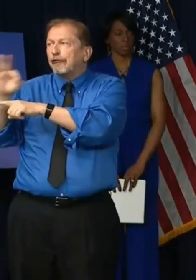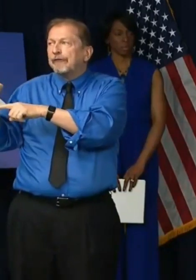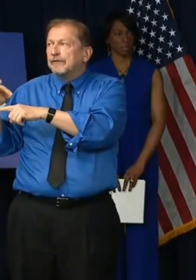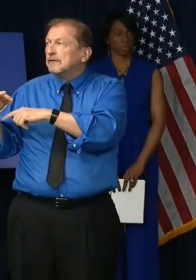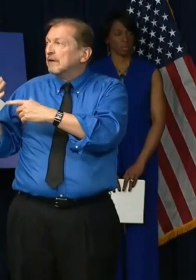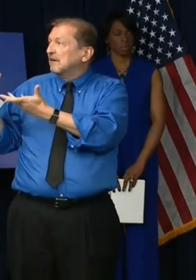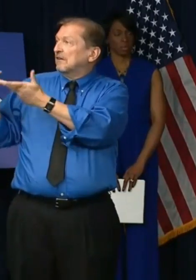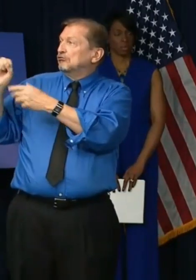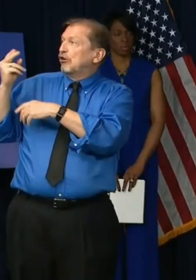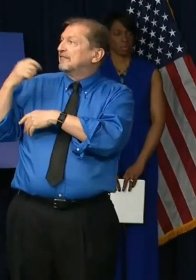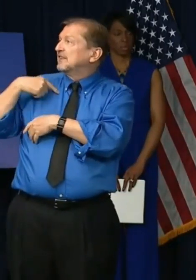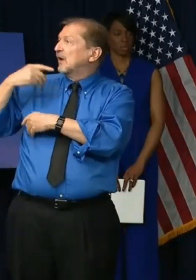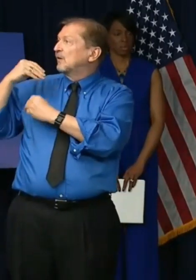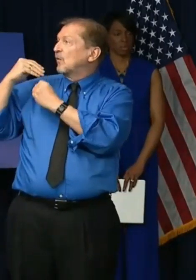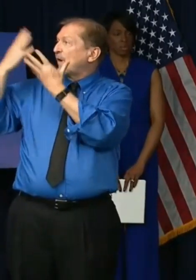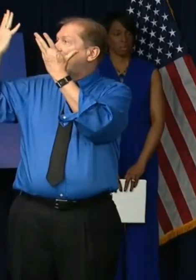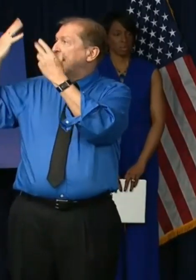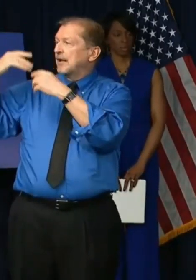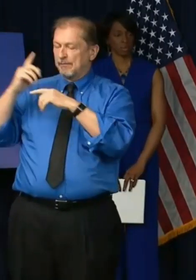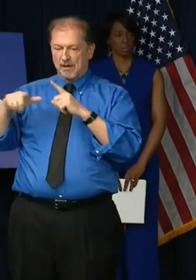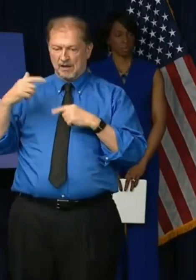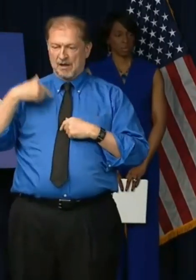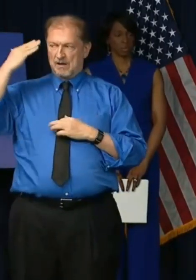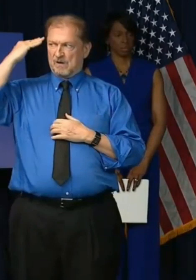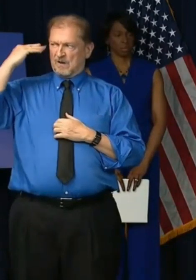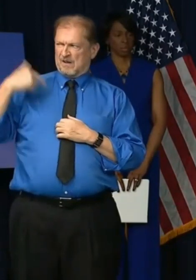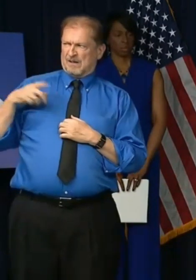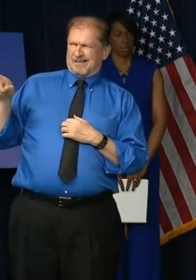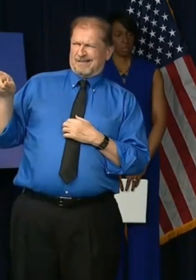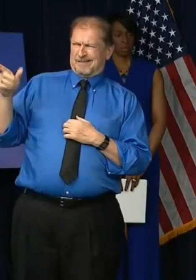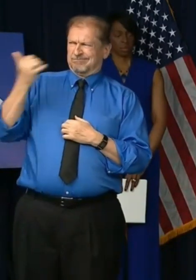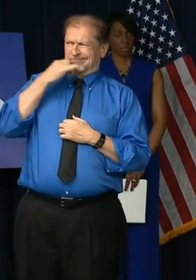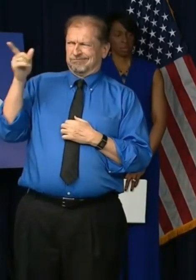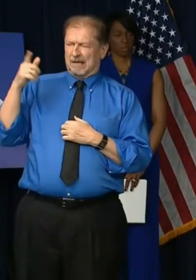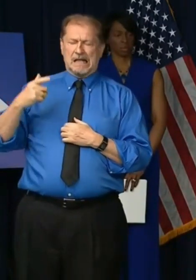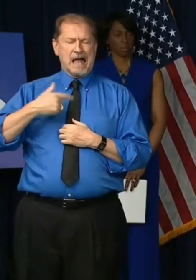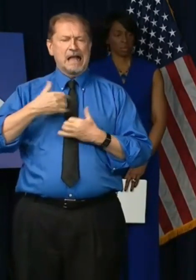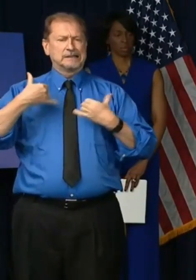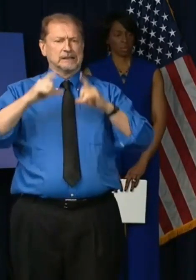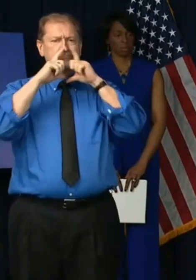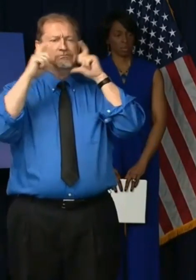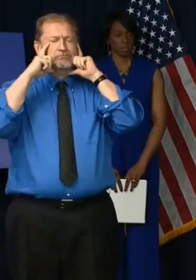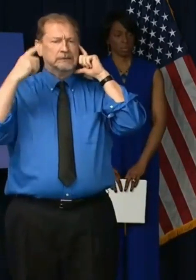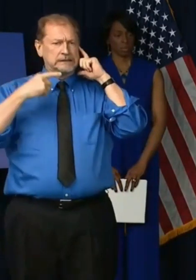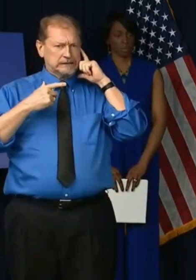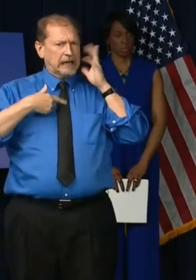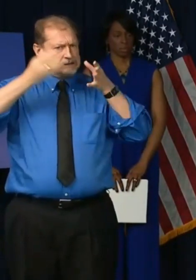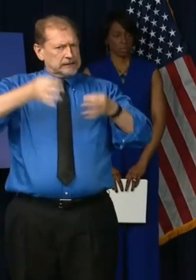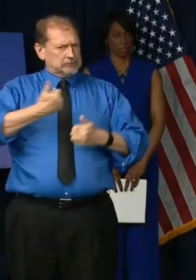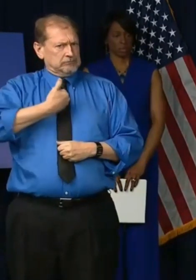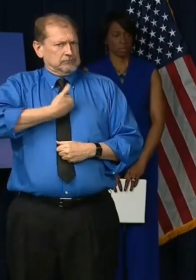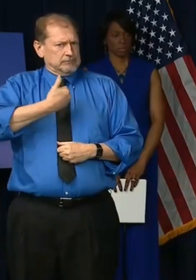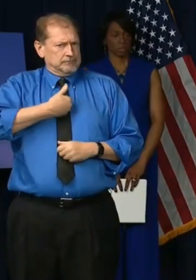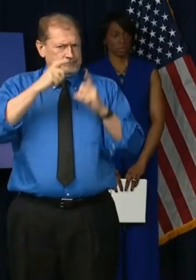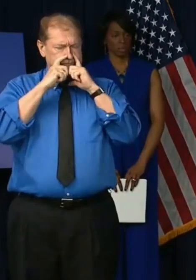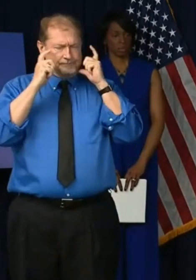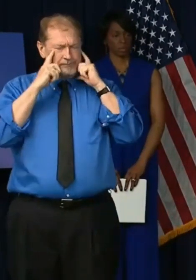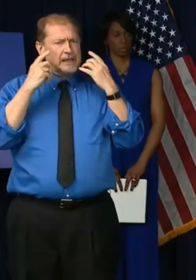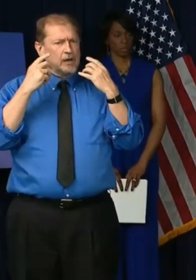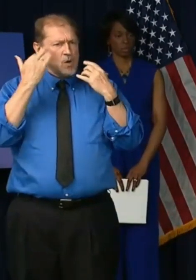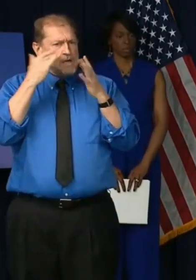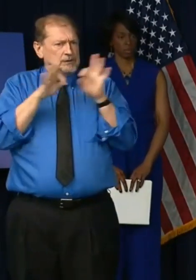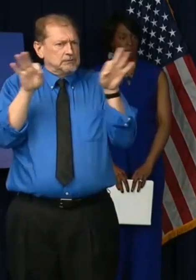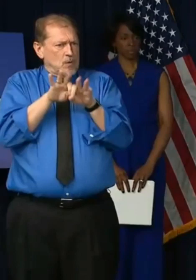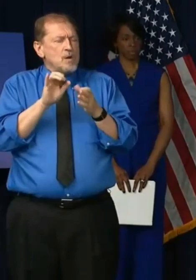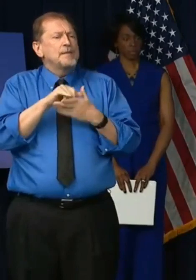IDPH website and read all about, why you should wear a face covering and why it is